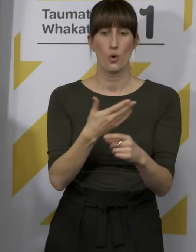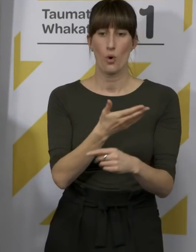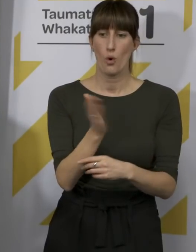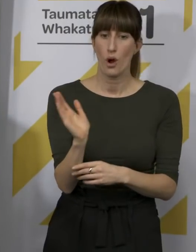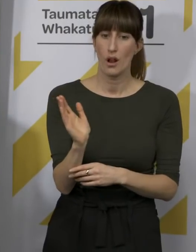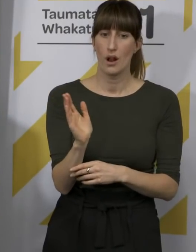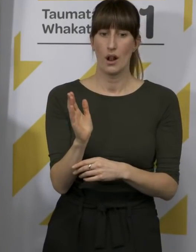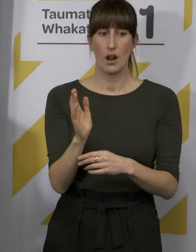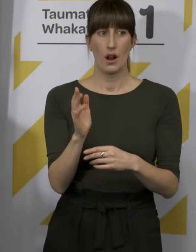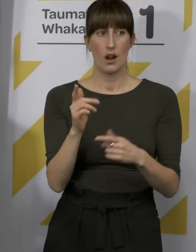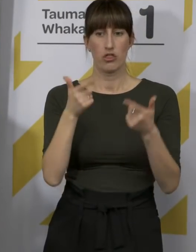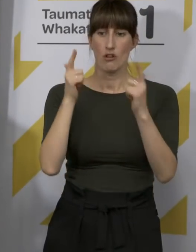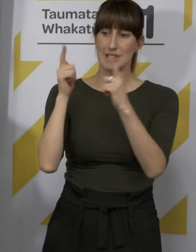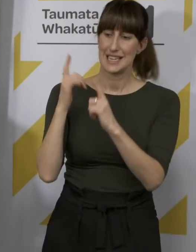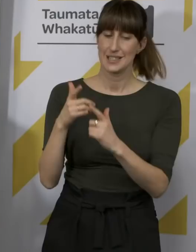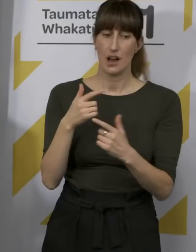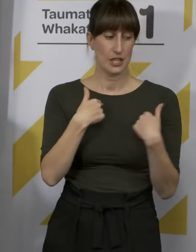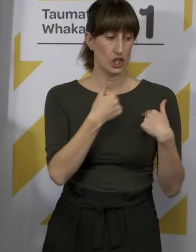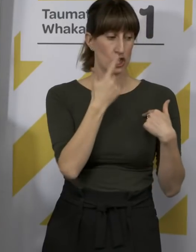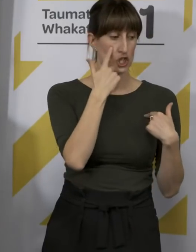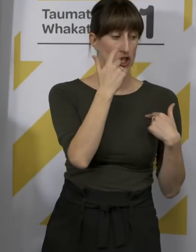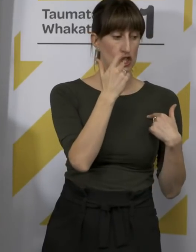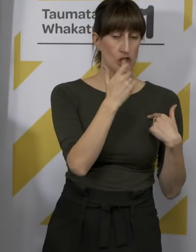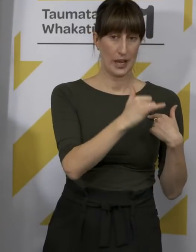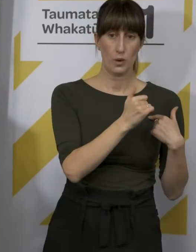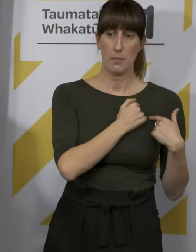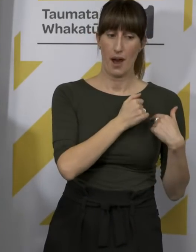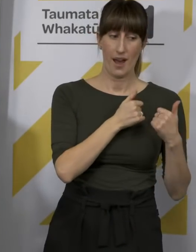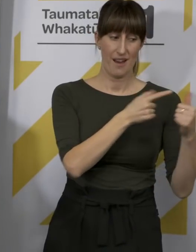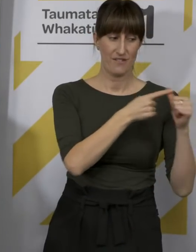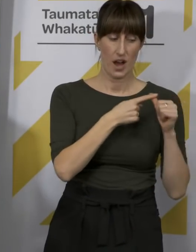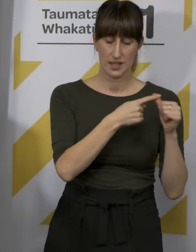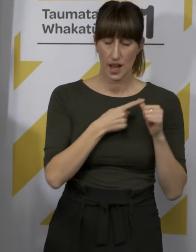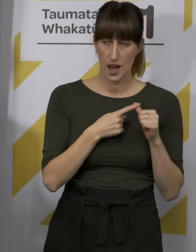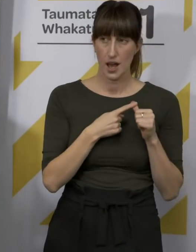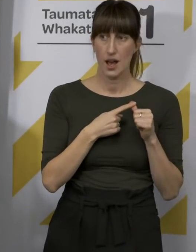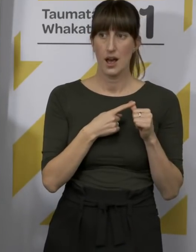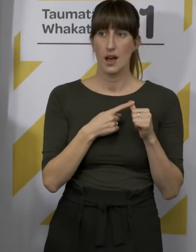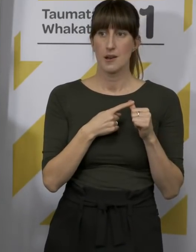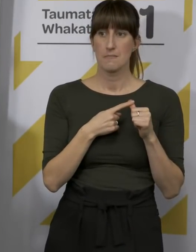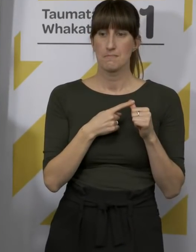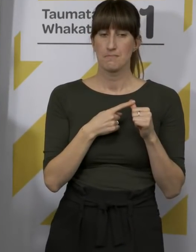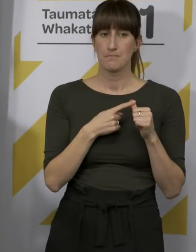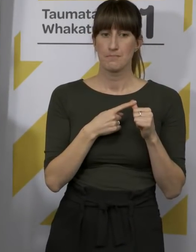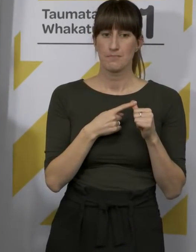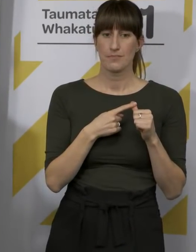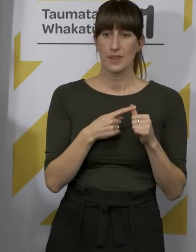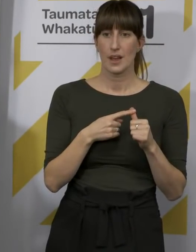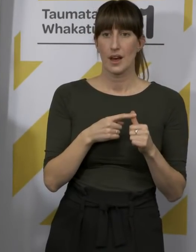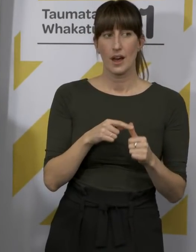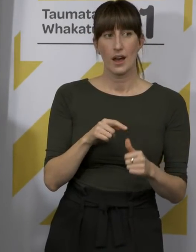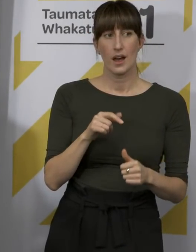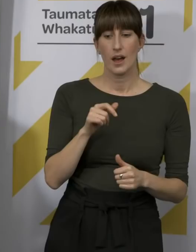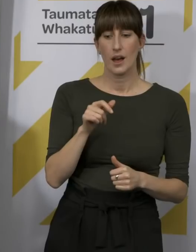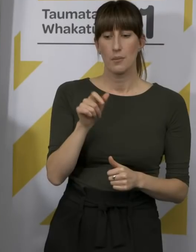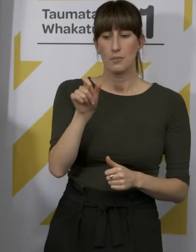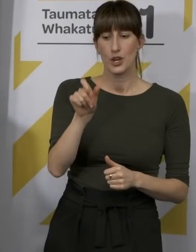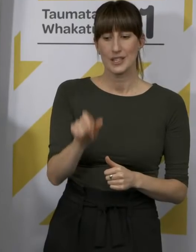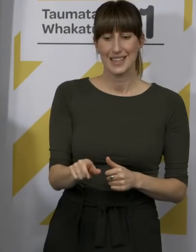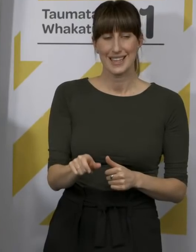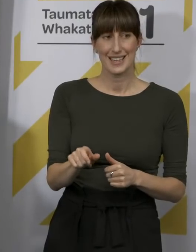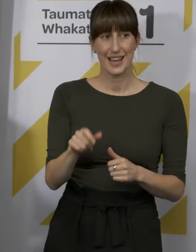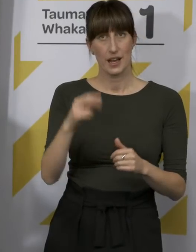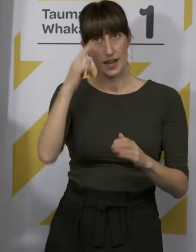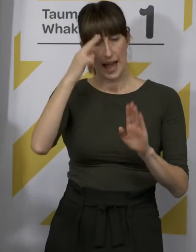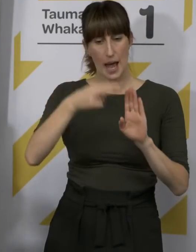legal advisor that I could, in my opinion, someone was not deemed to be low risk unless they had returned